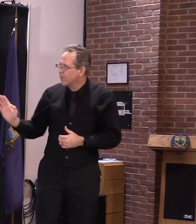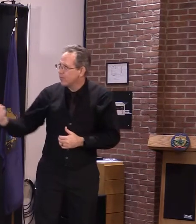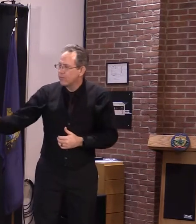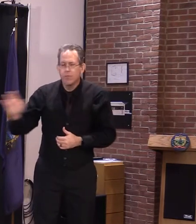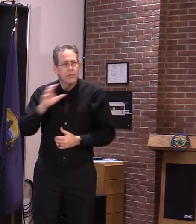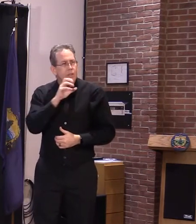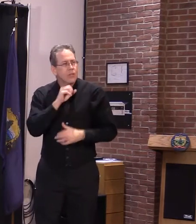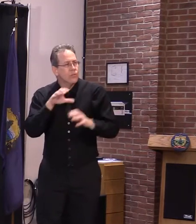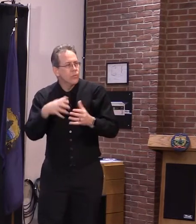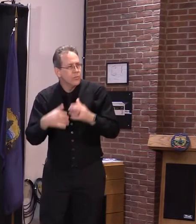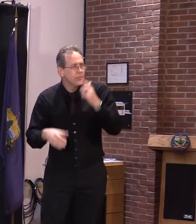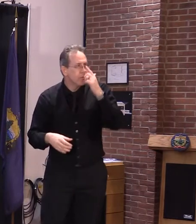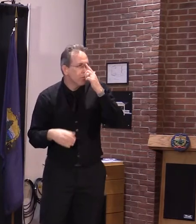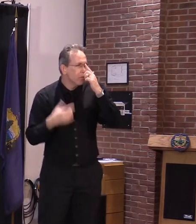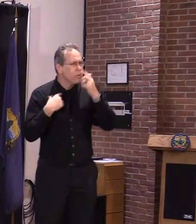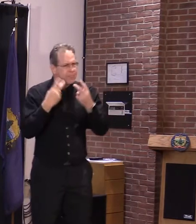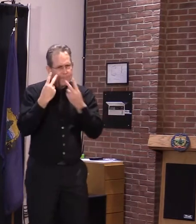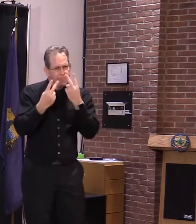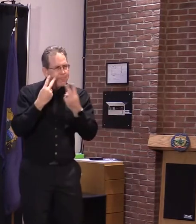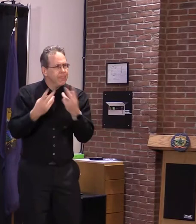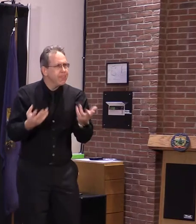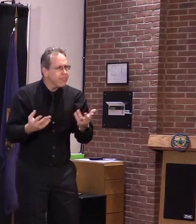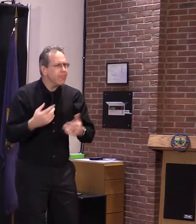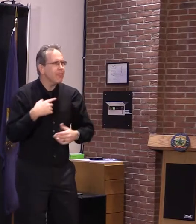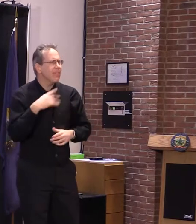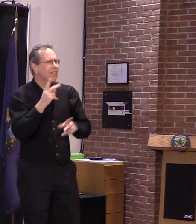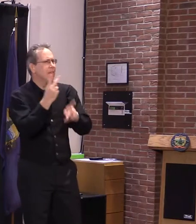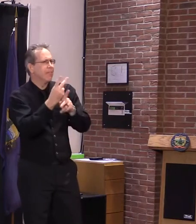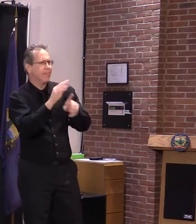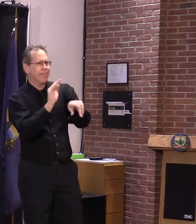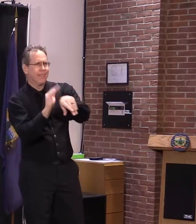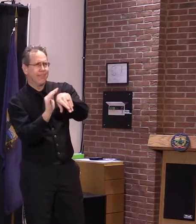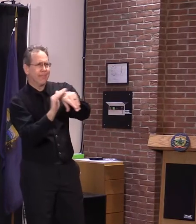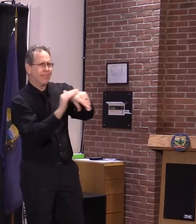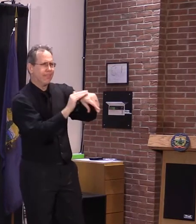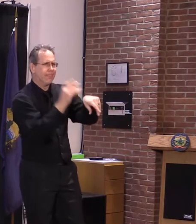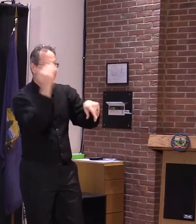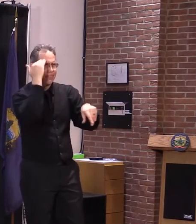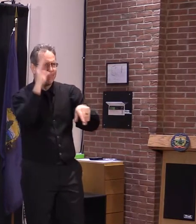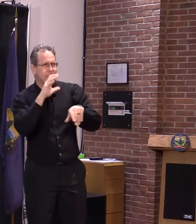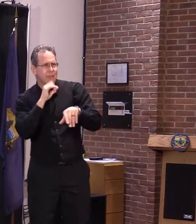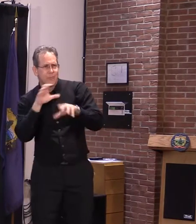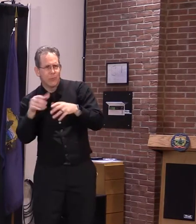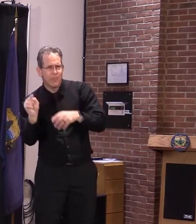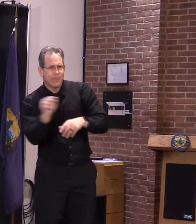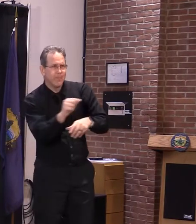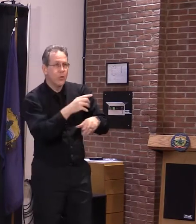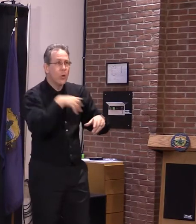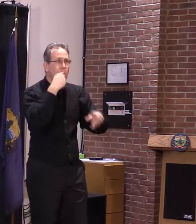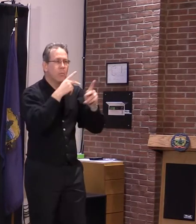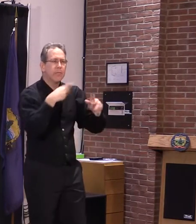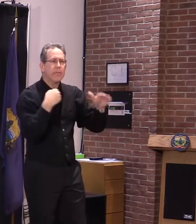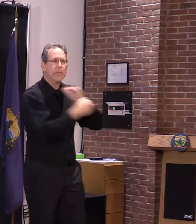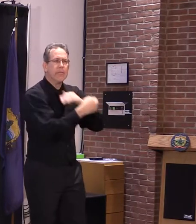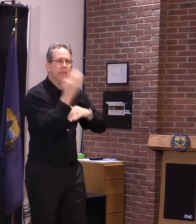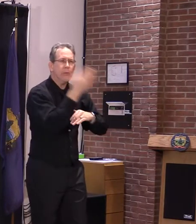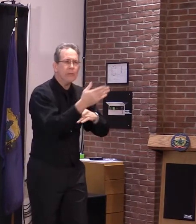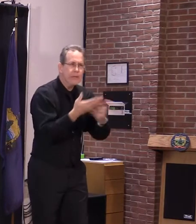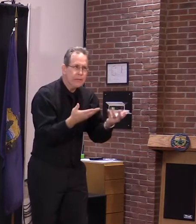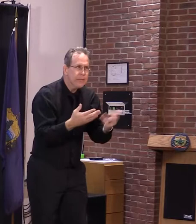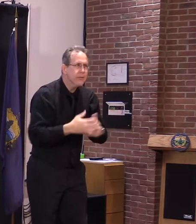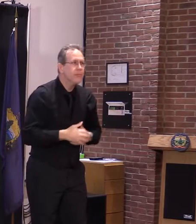category, something to be mindful of over the next few weeks as cases come down. Fortunately, on the next slide, you'll see that